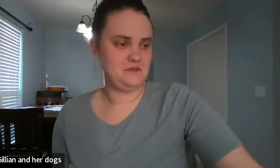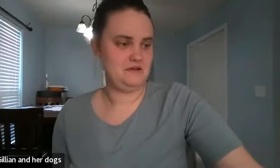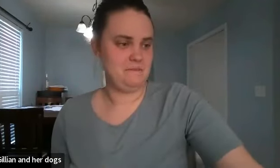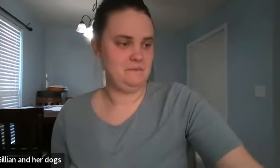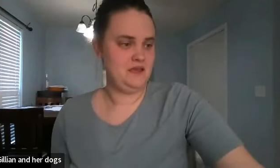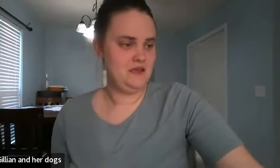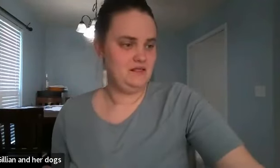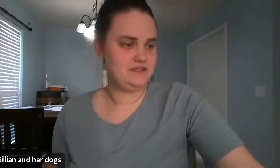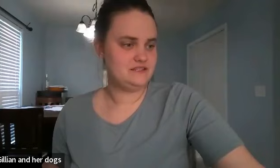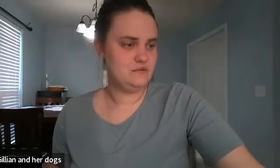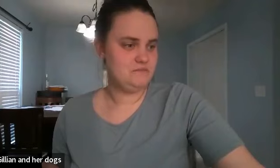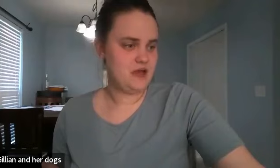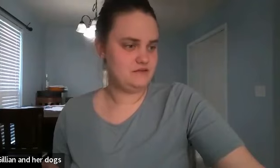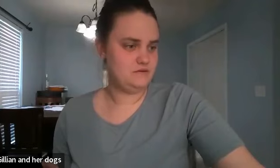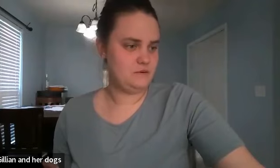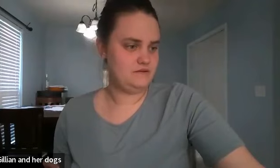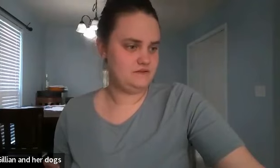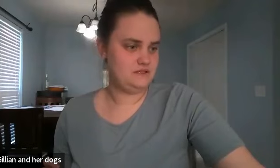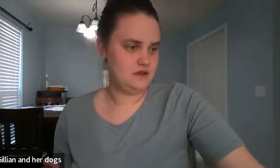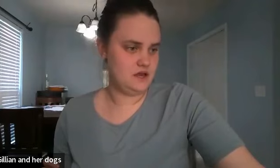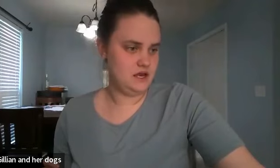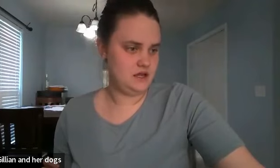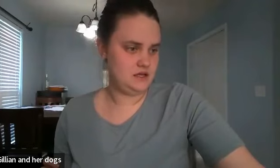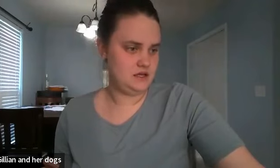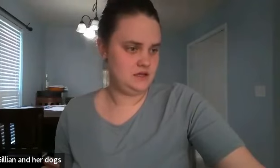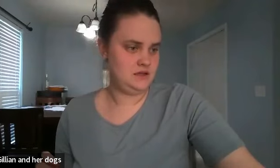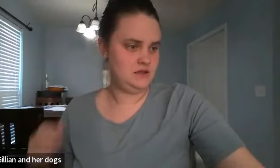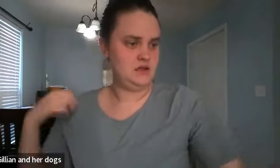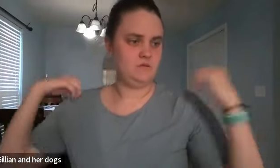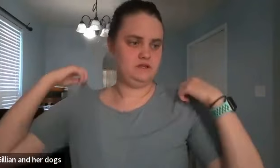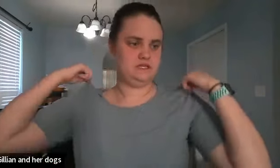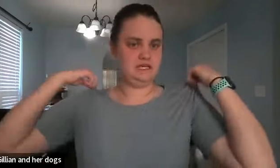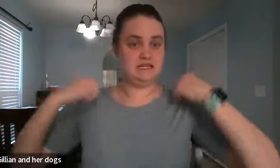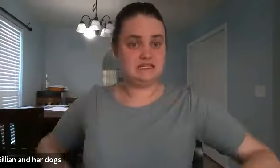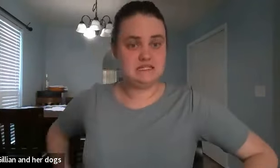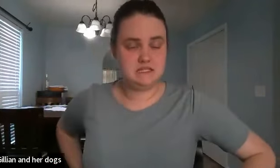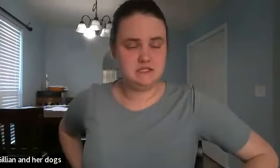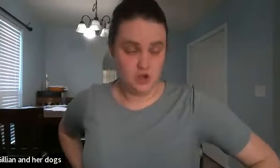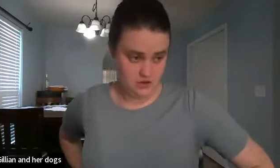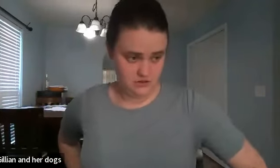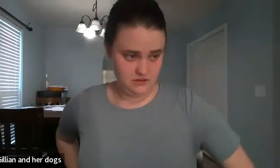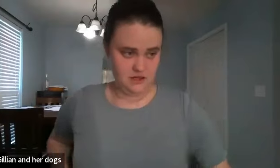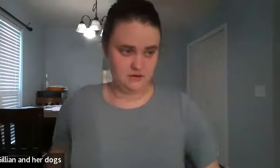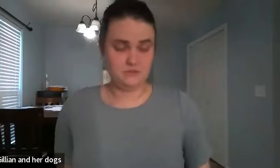Okay, let's go back through what we've done. We did dog. I almost